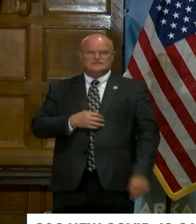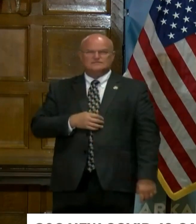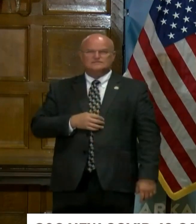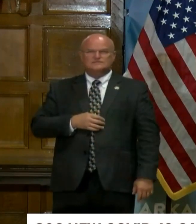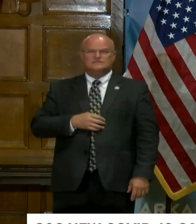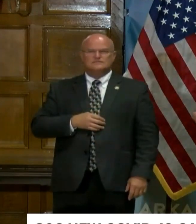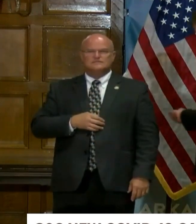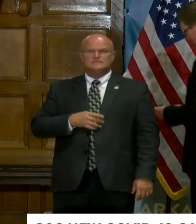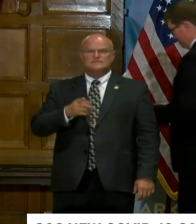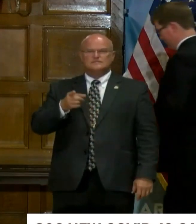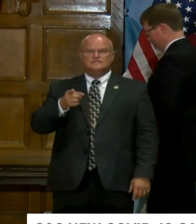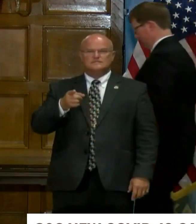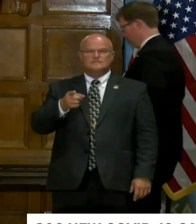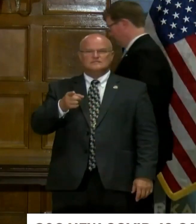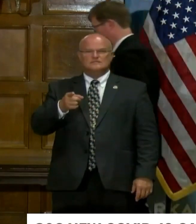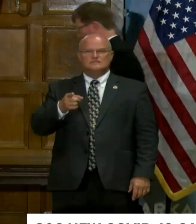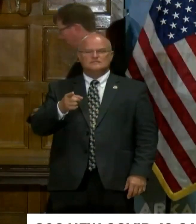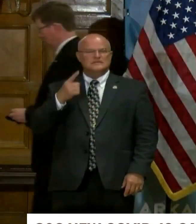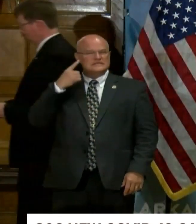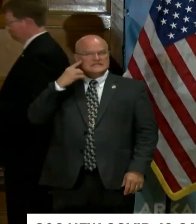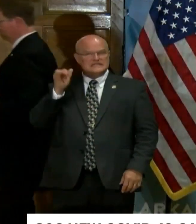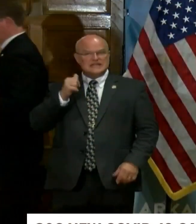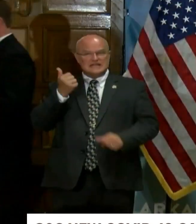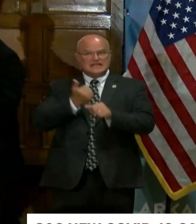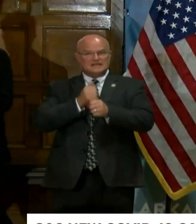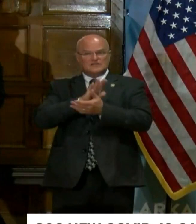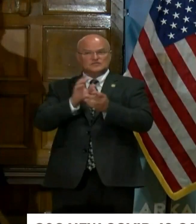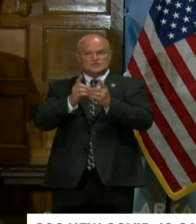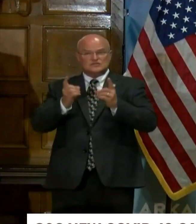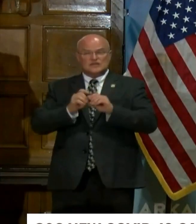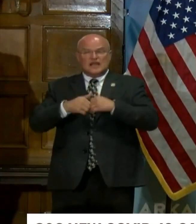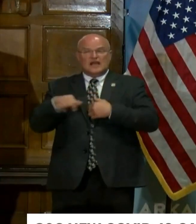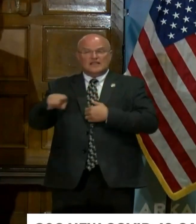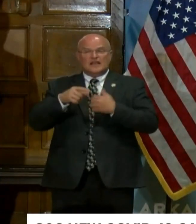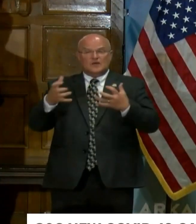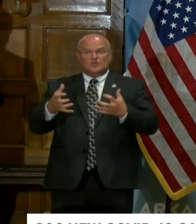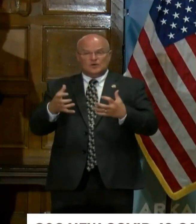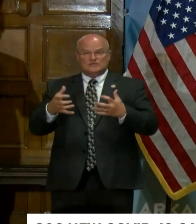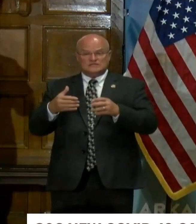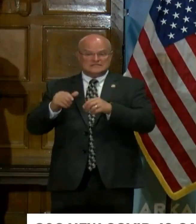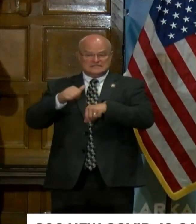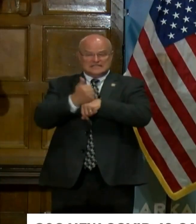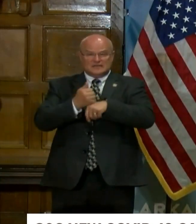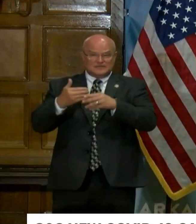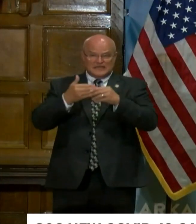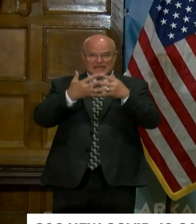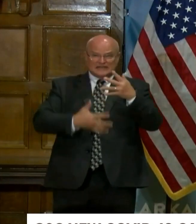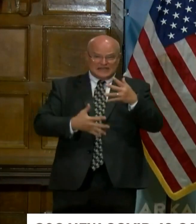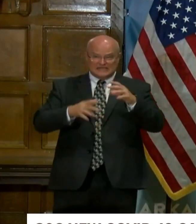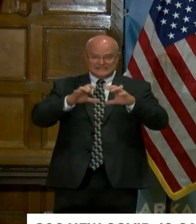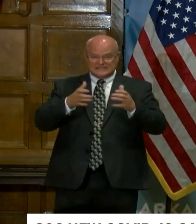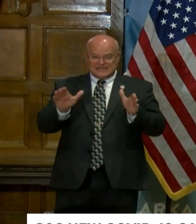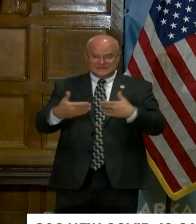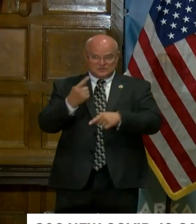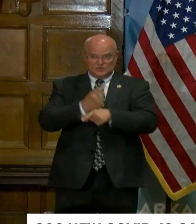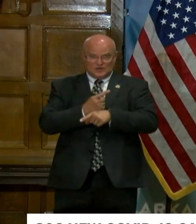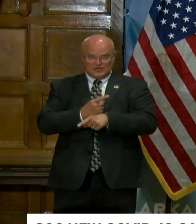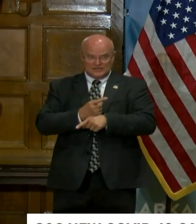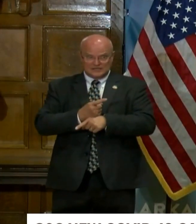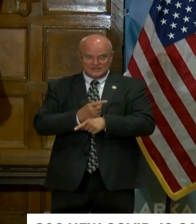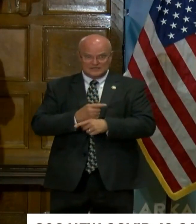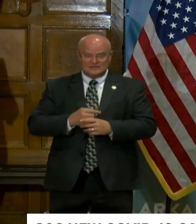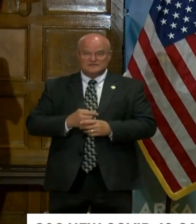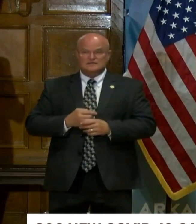ma'am. So it sounds like it's up to each school district how they want to set up the guidelines for in the classroom. Is that correct?